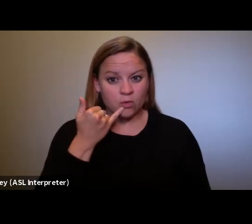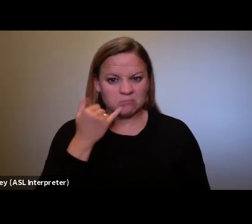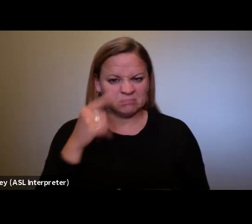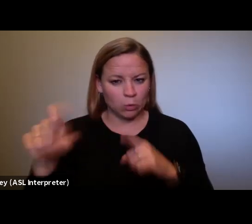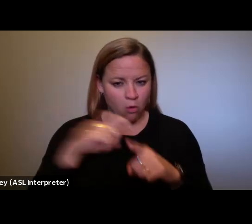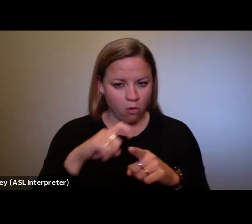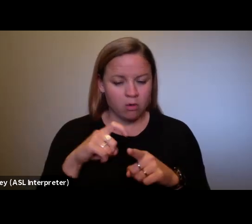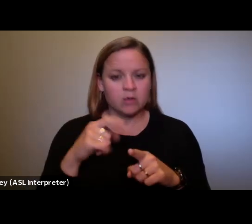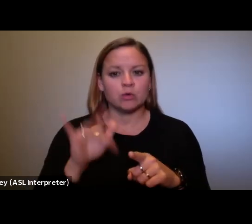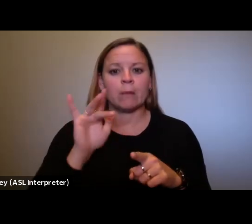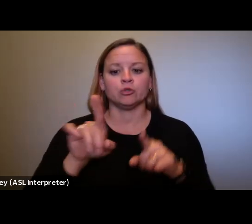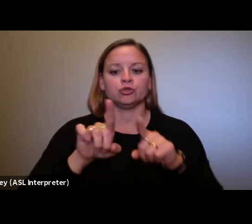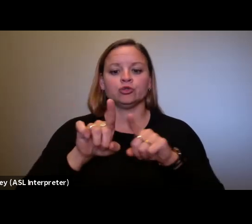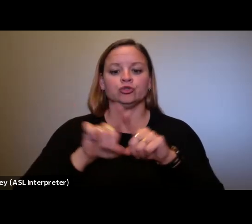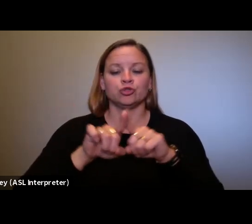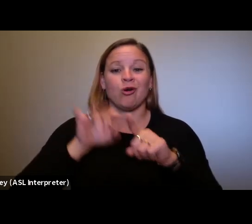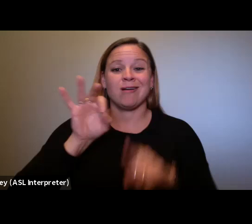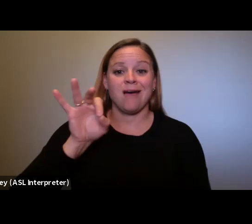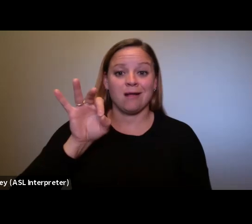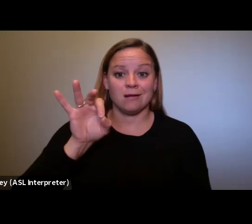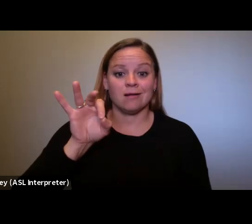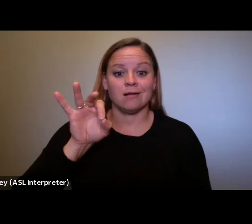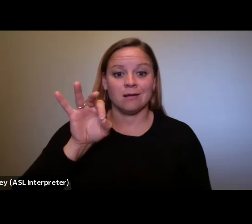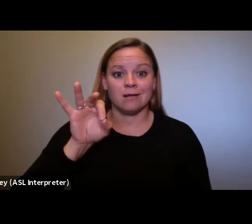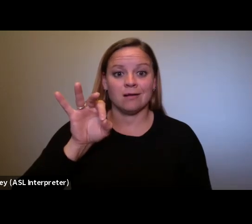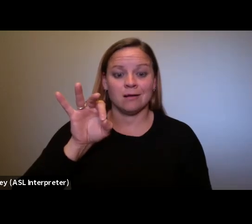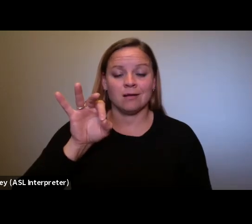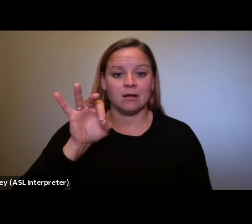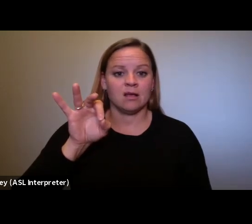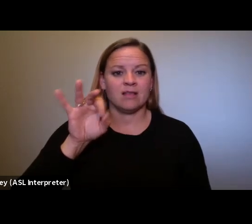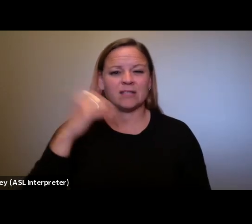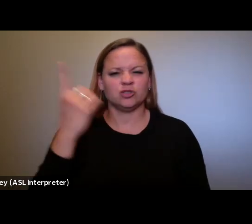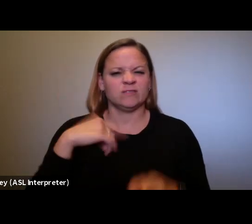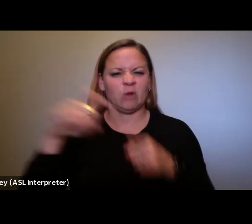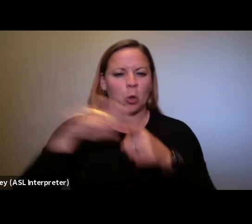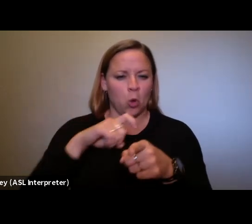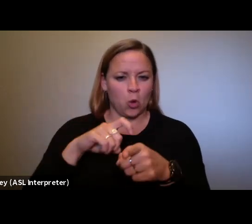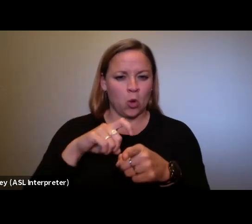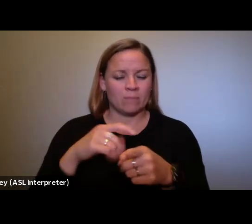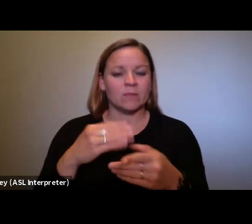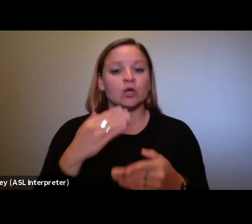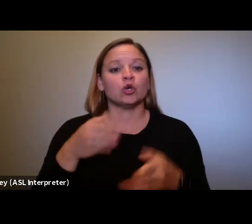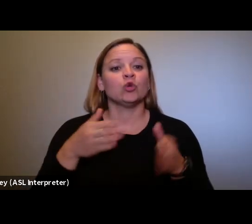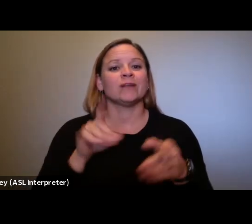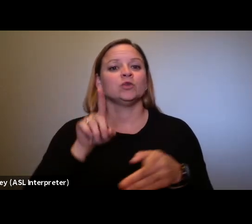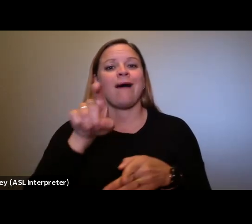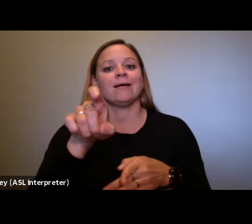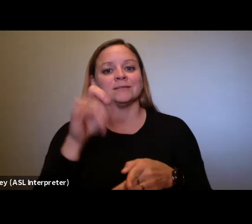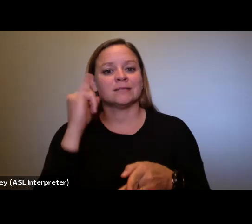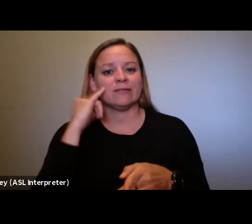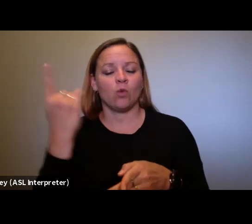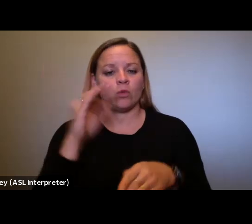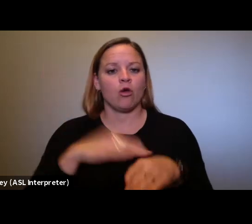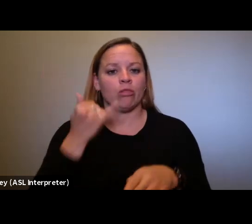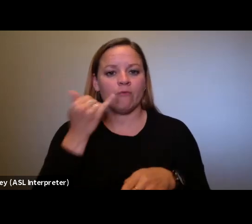participate, you can press *9 on your keypad. So that's just for callers. And that's a great way to ask a question live if you're only on the